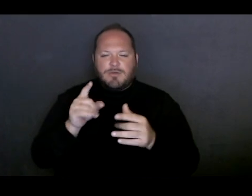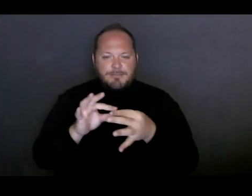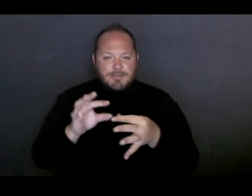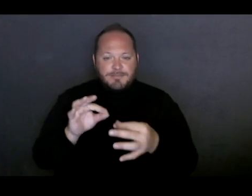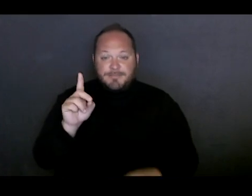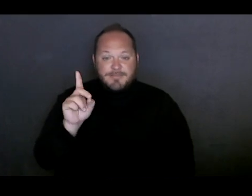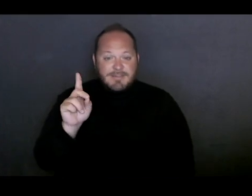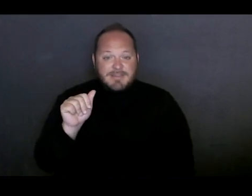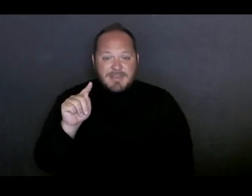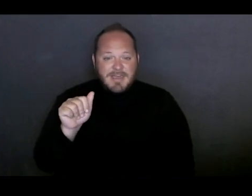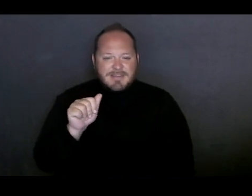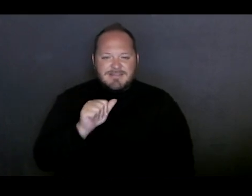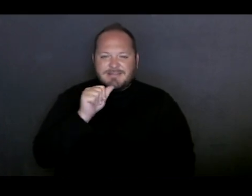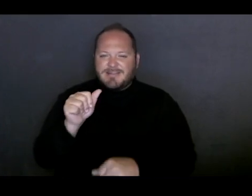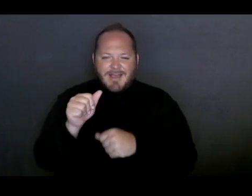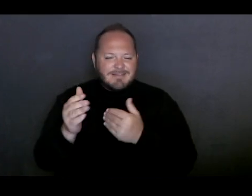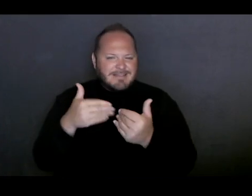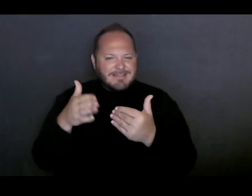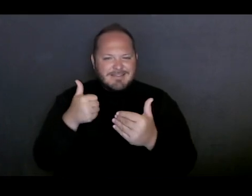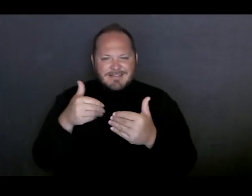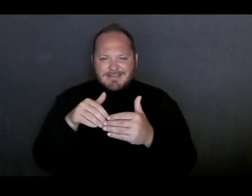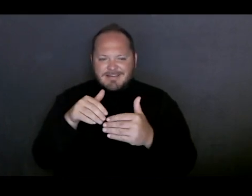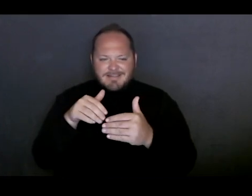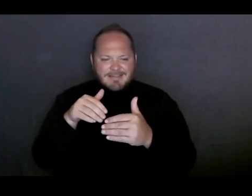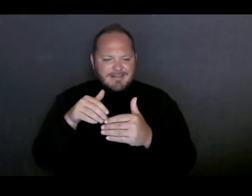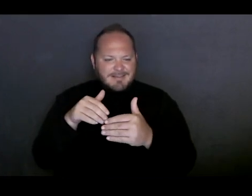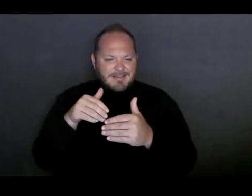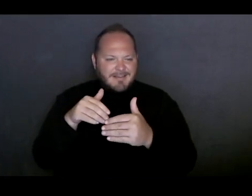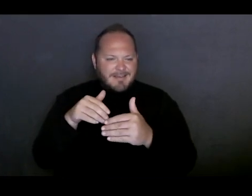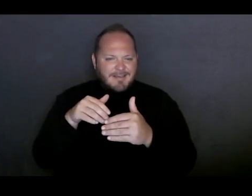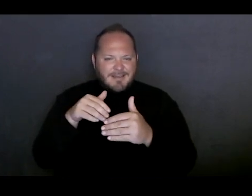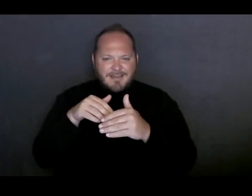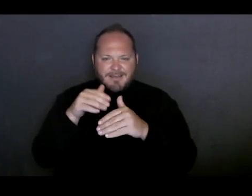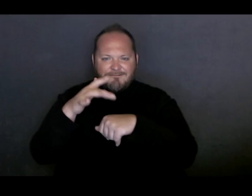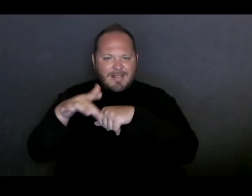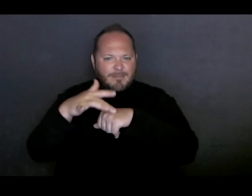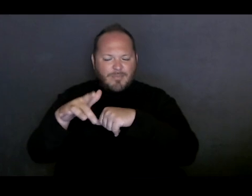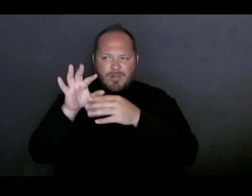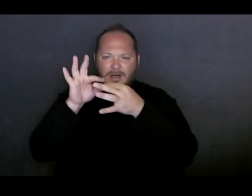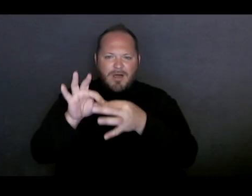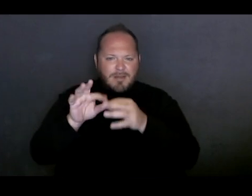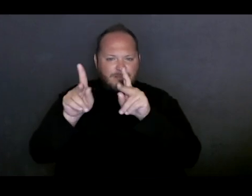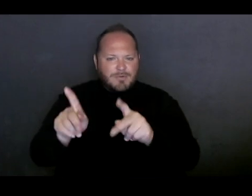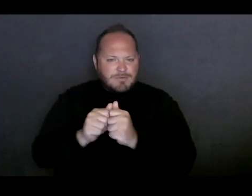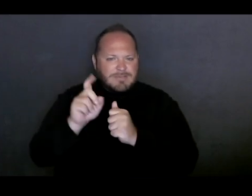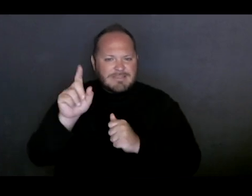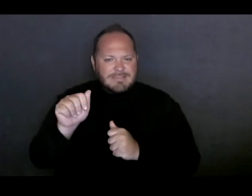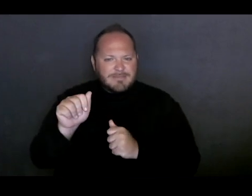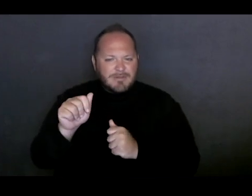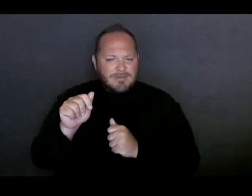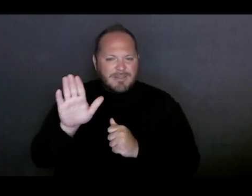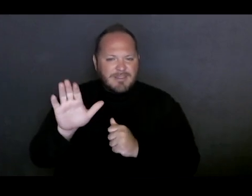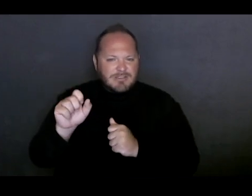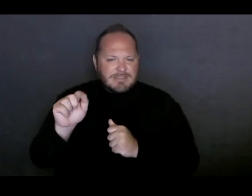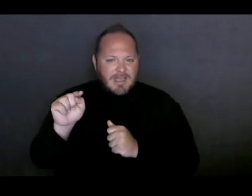available on one's disability status. And I wondered if you had any, and this is something we found as well, that